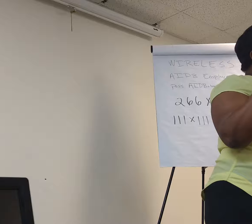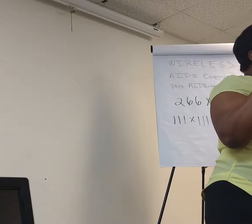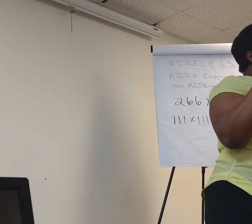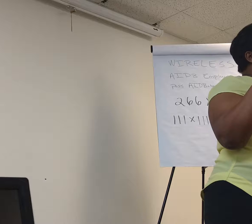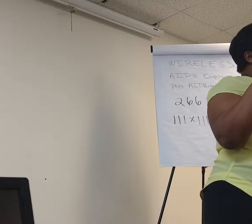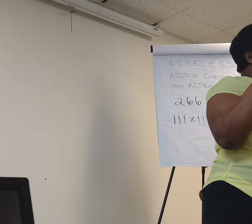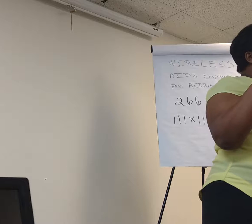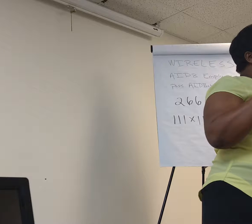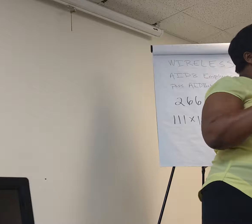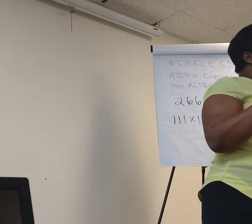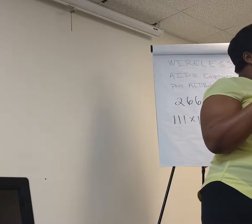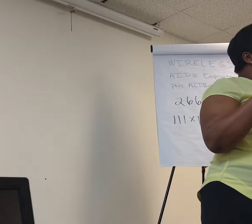sanitizer.